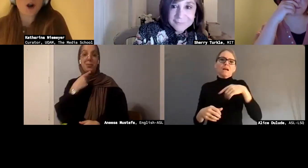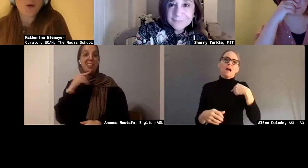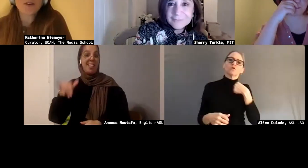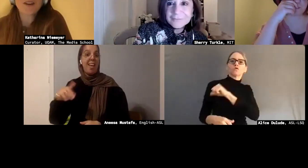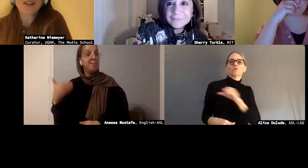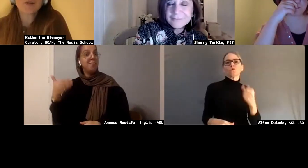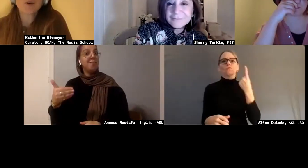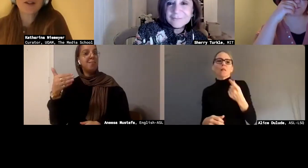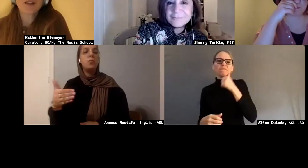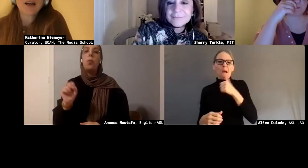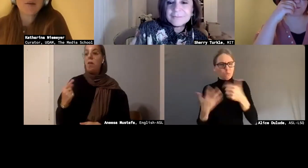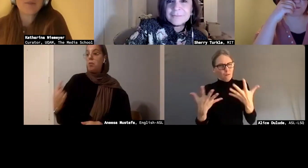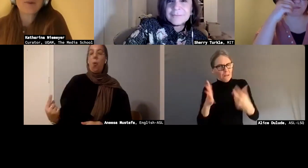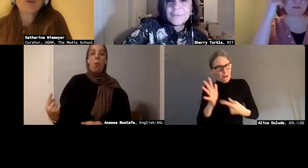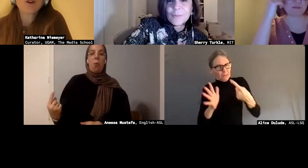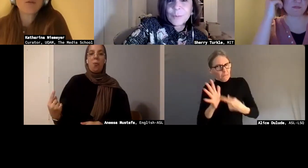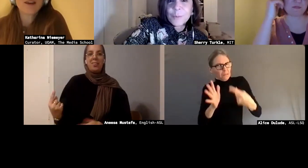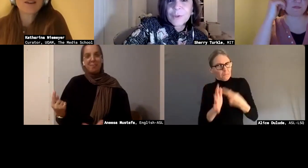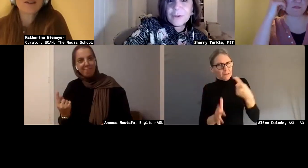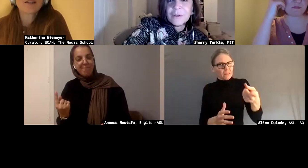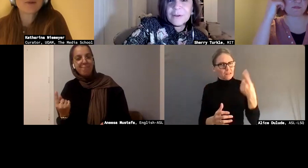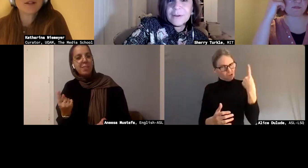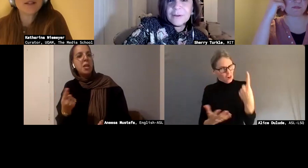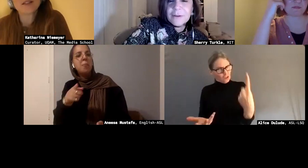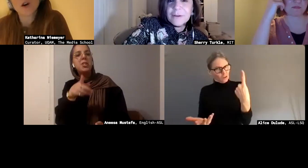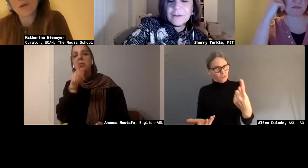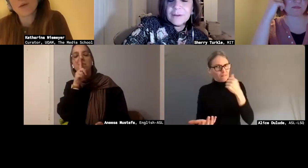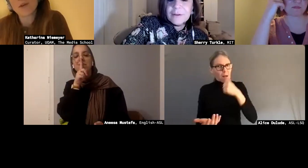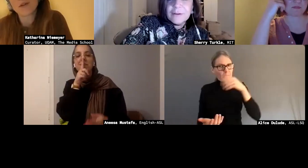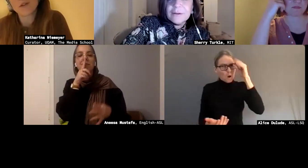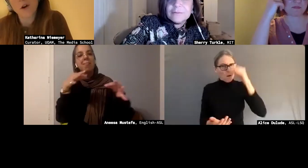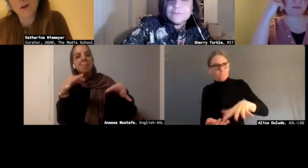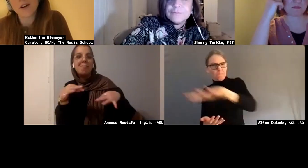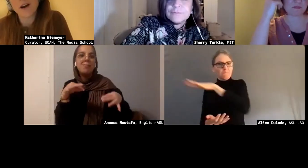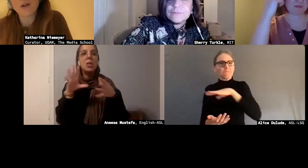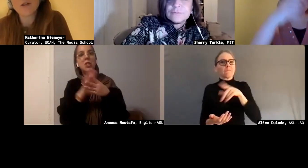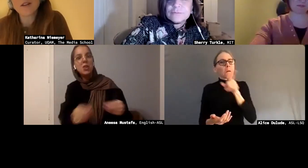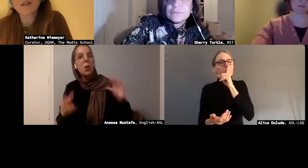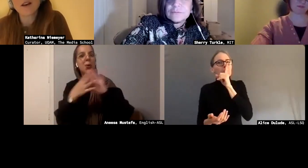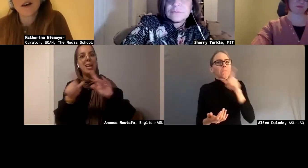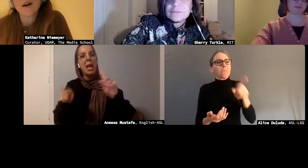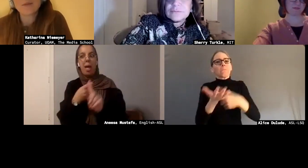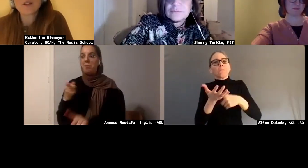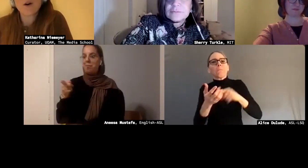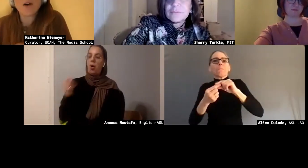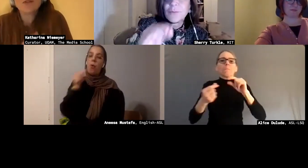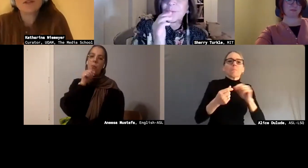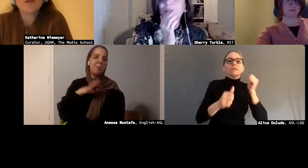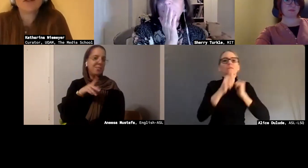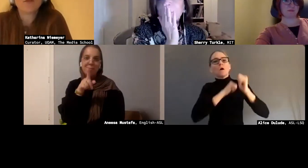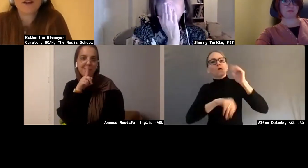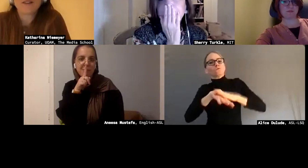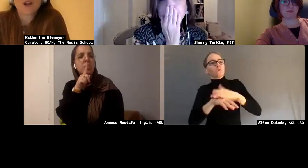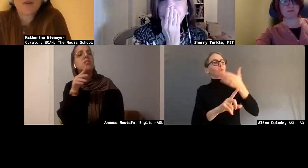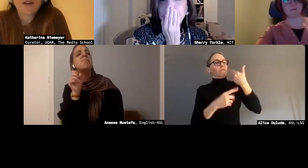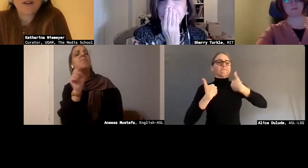often alone as a woman, but you don't make an explicit story within the story out of it. So how did you find